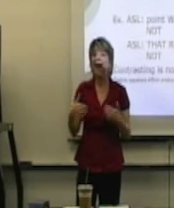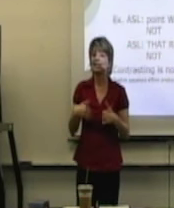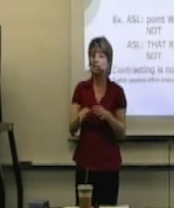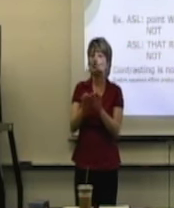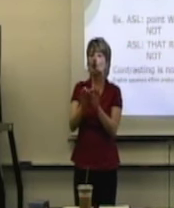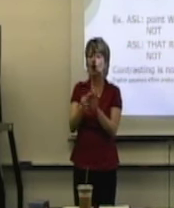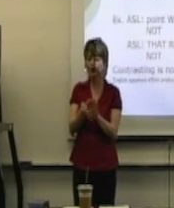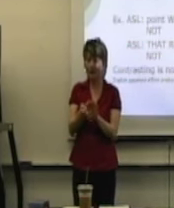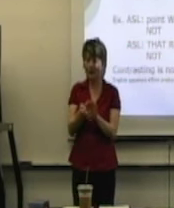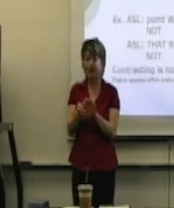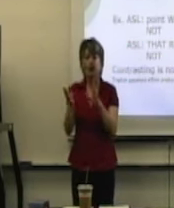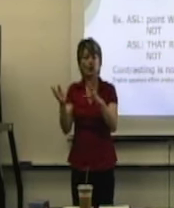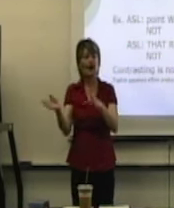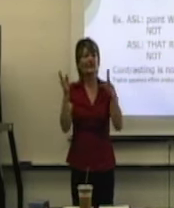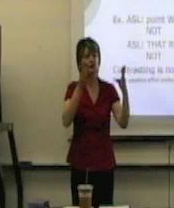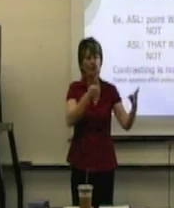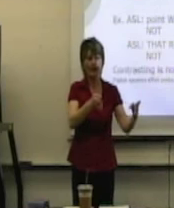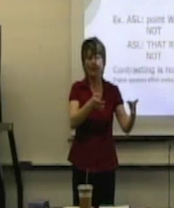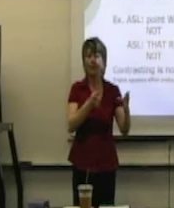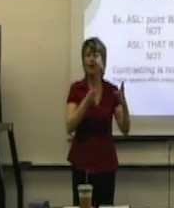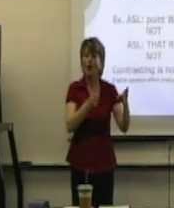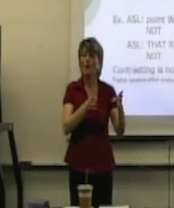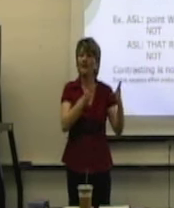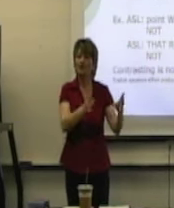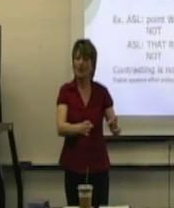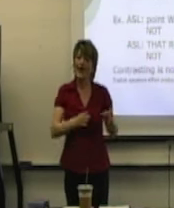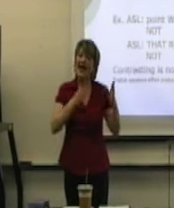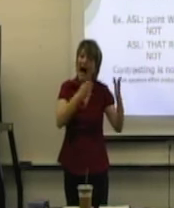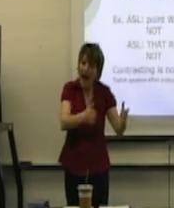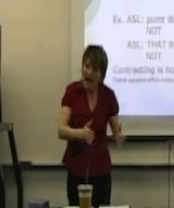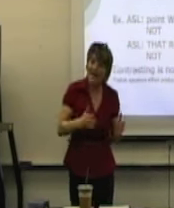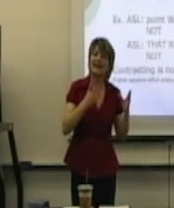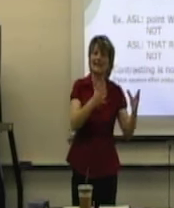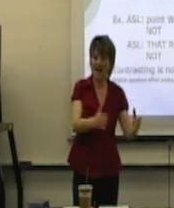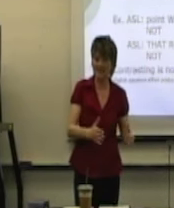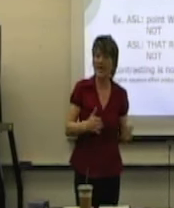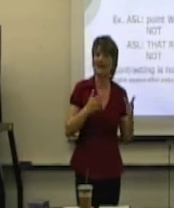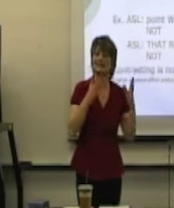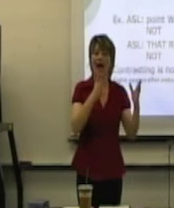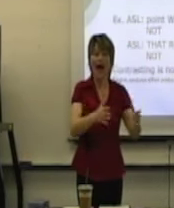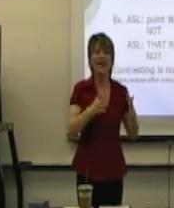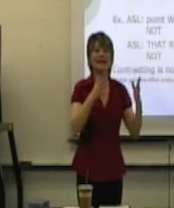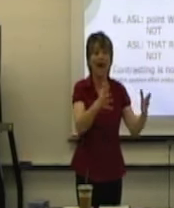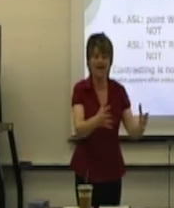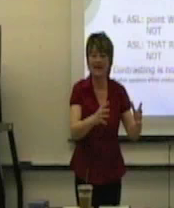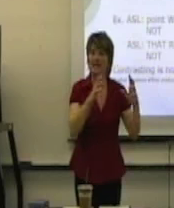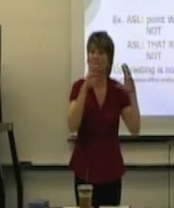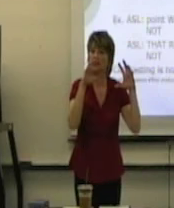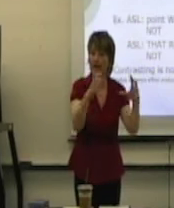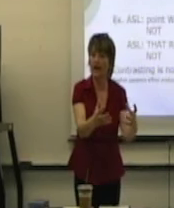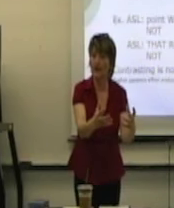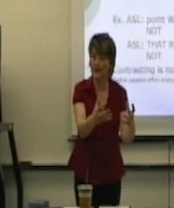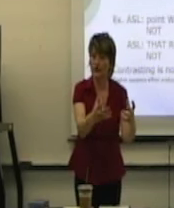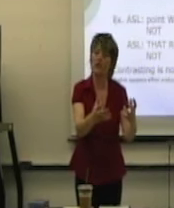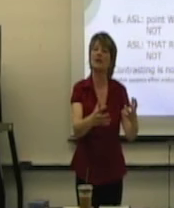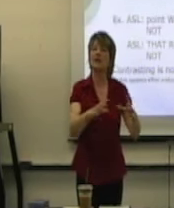As the interpreter, we have to remember we're going into a high context, high content language